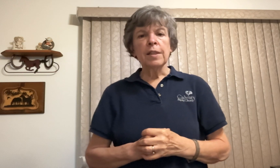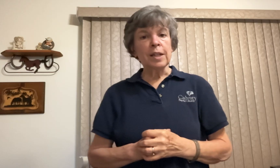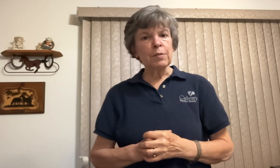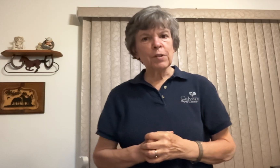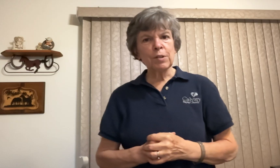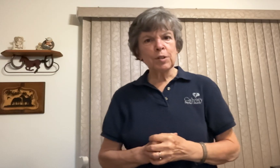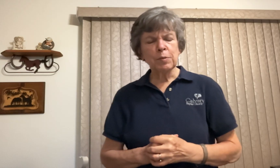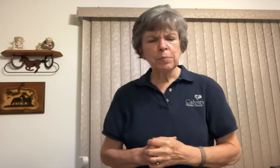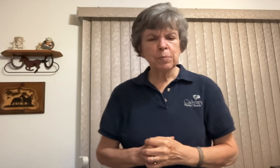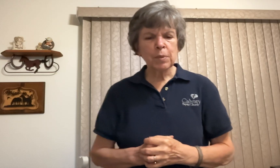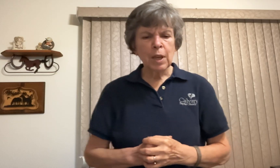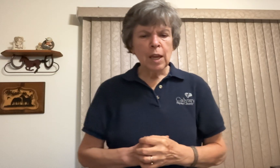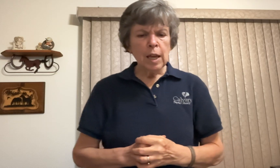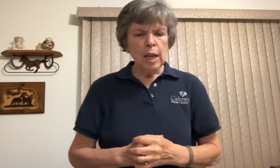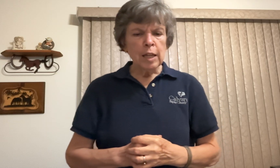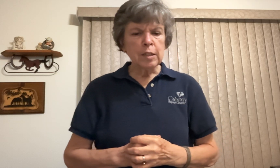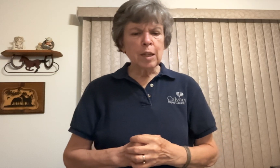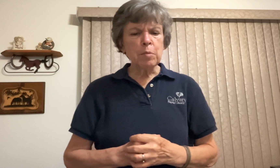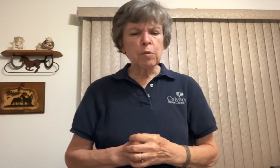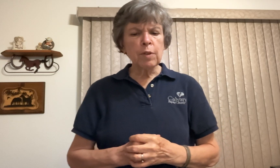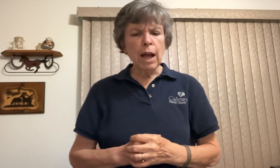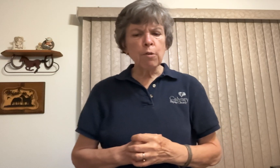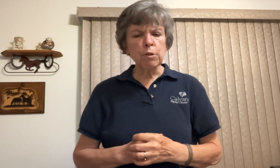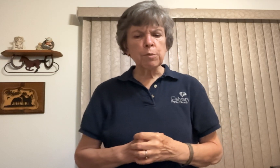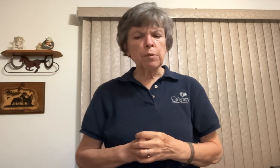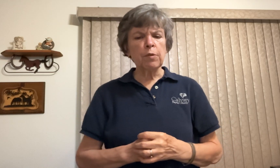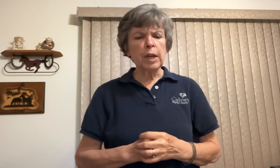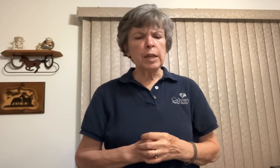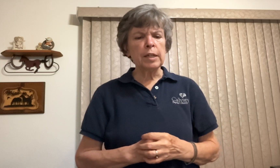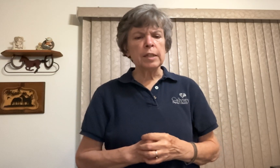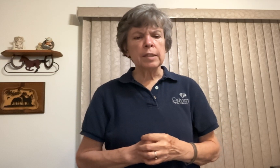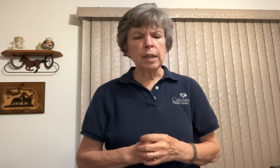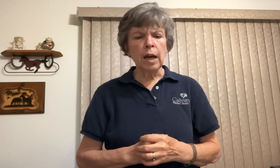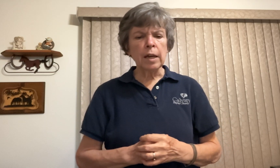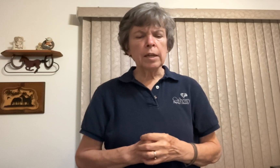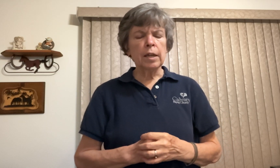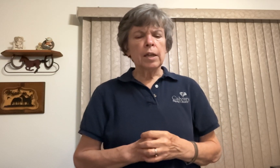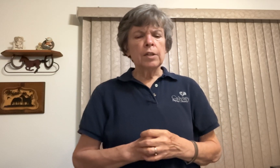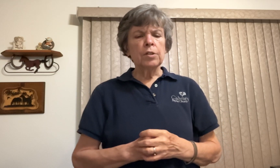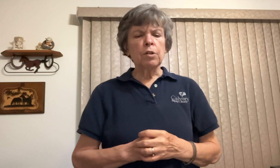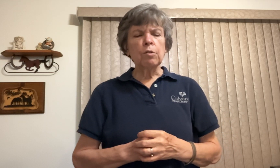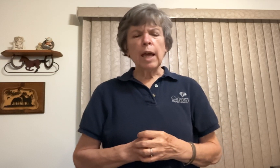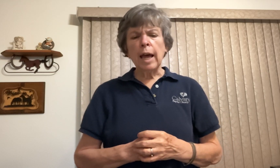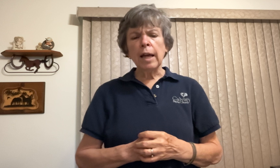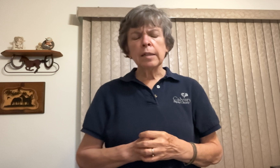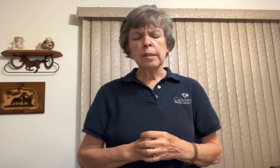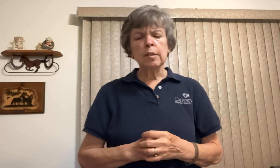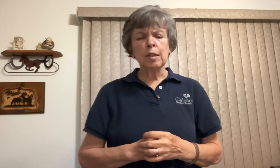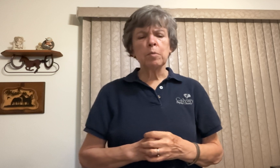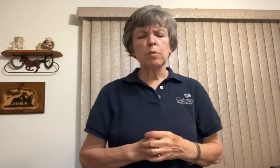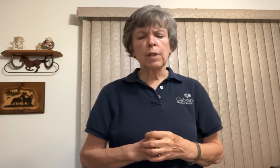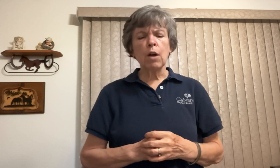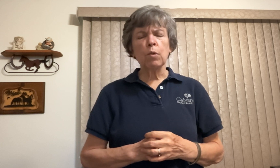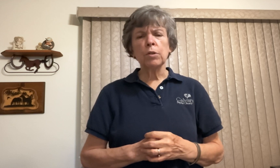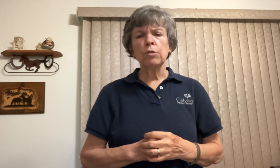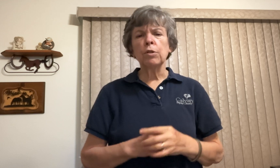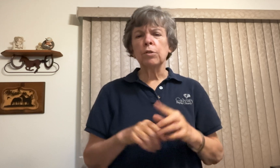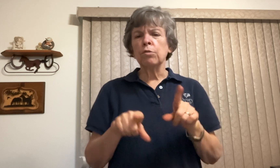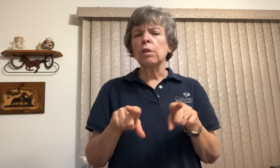Next verse. As summer flowers we fade and die. So as summer flowers, you can do